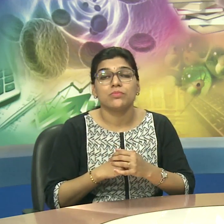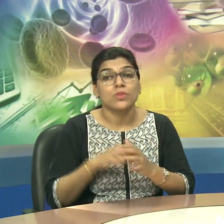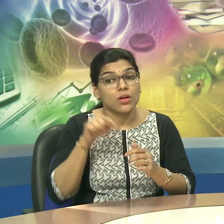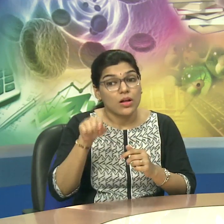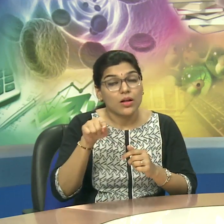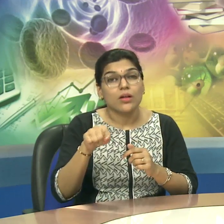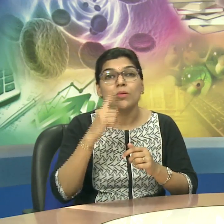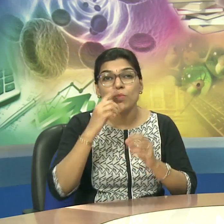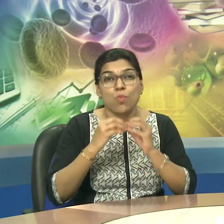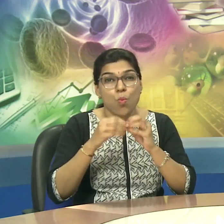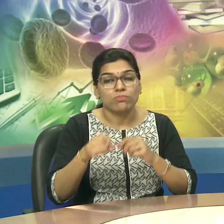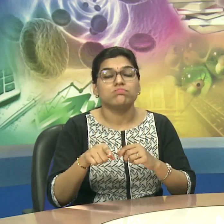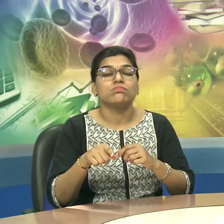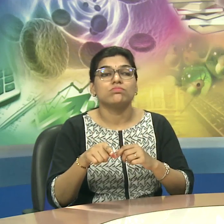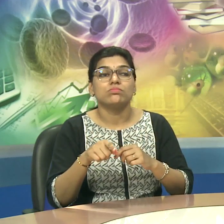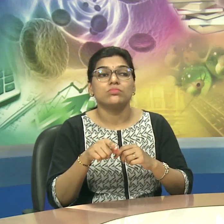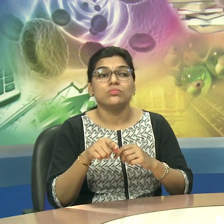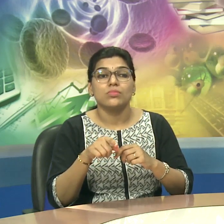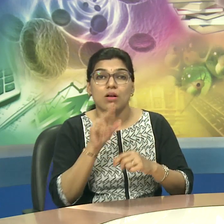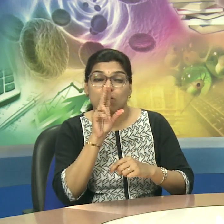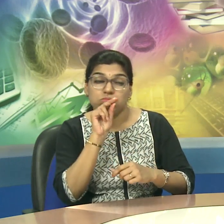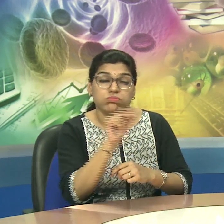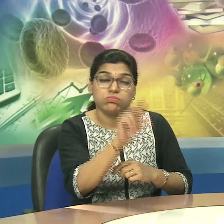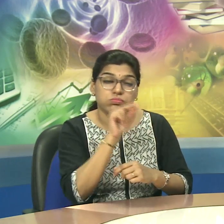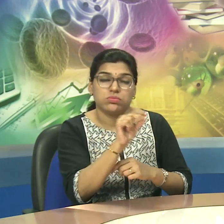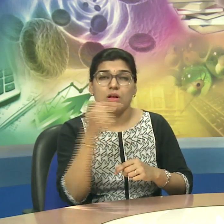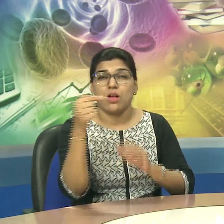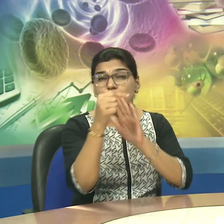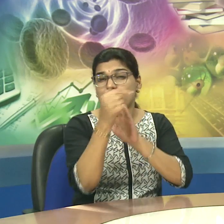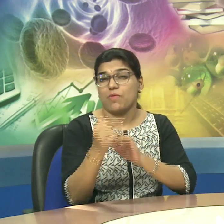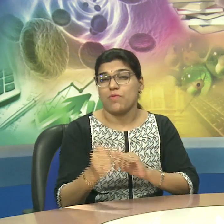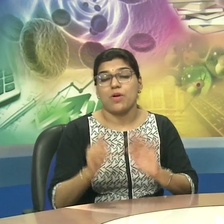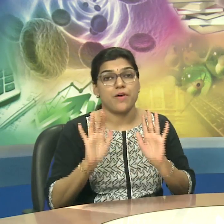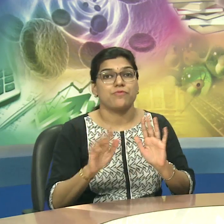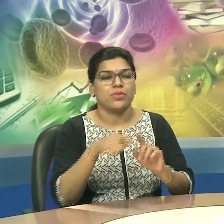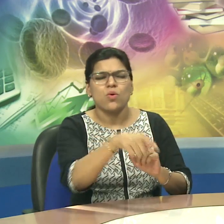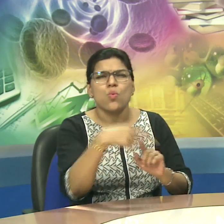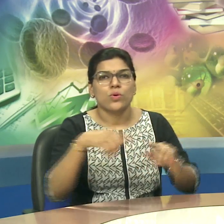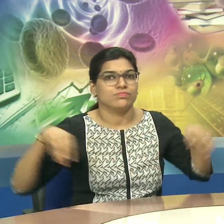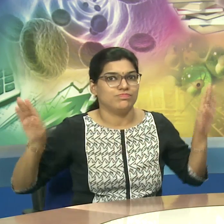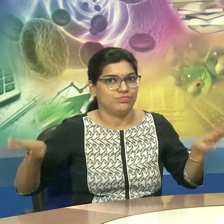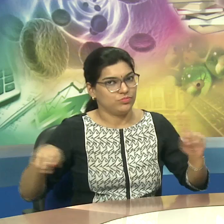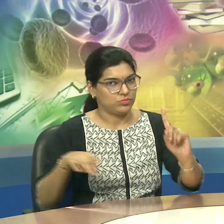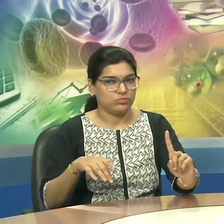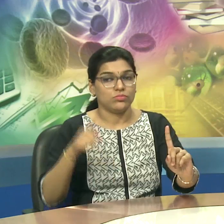and it is the story of a talking parrot.